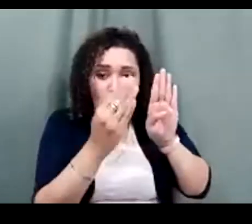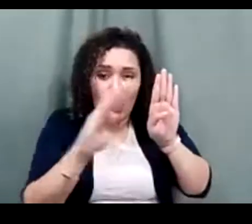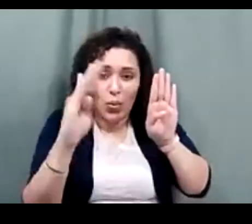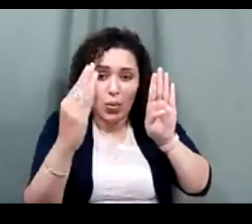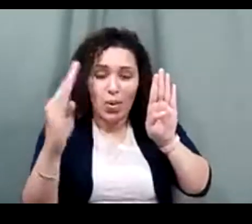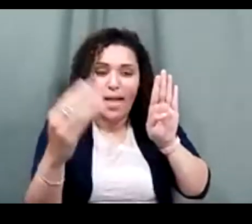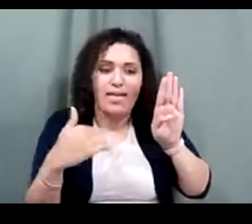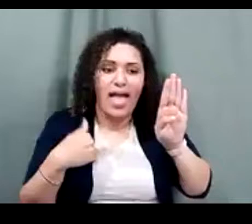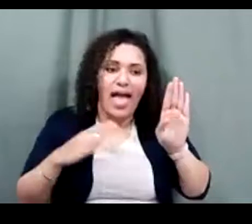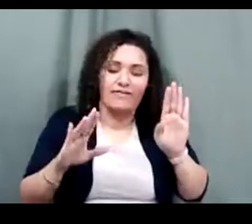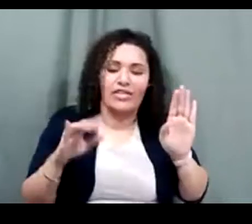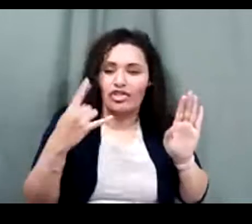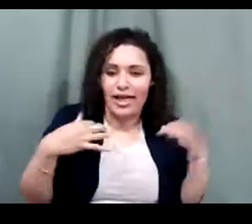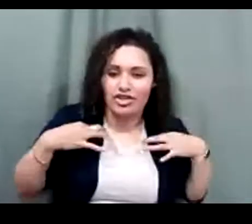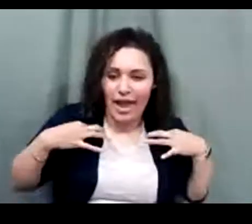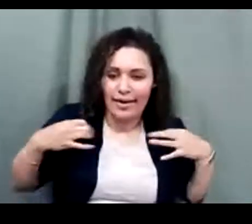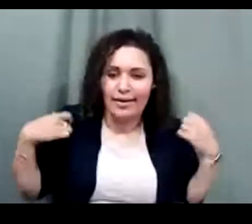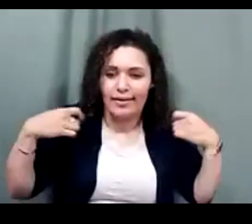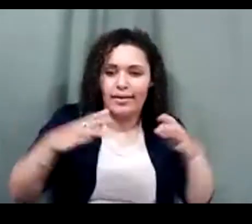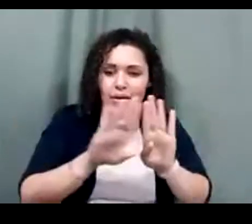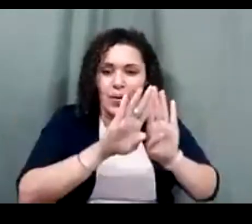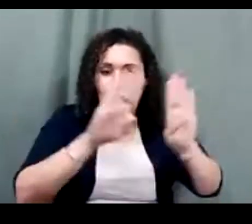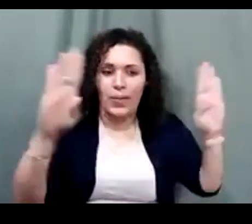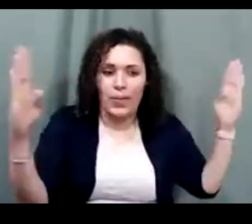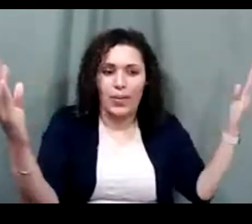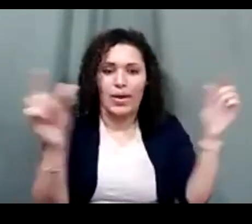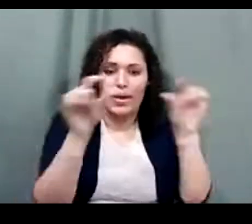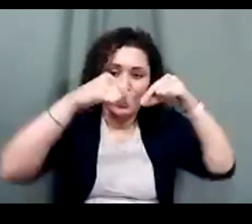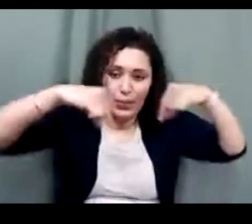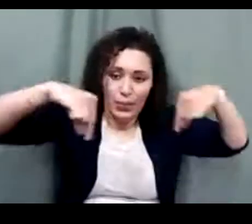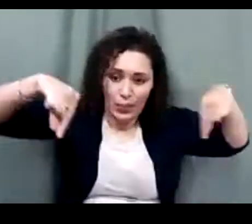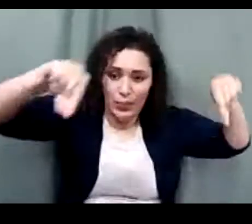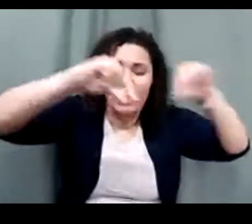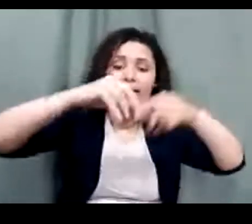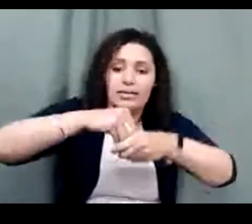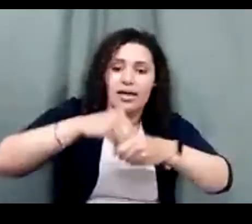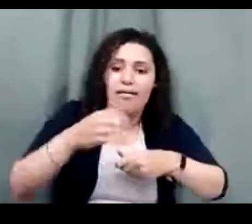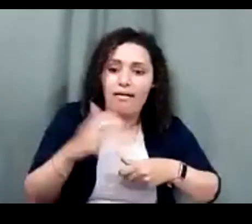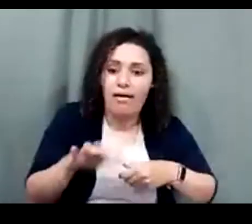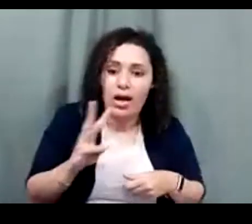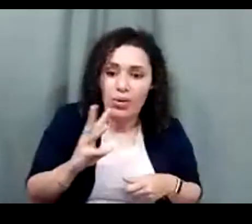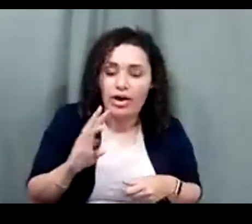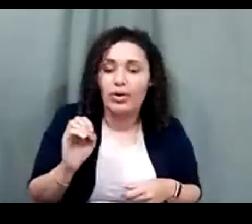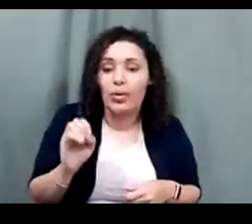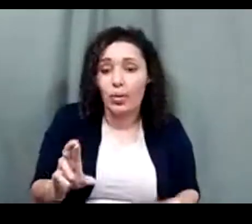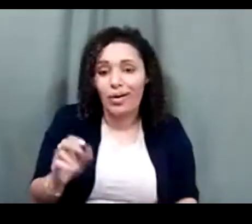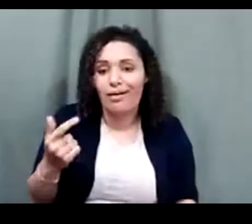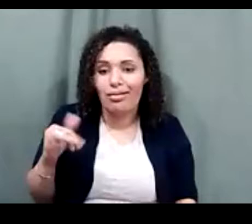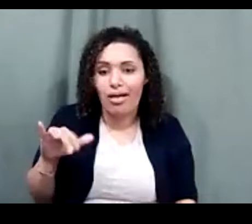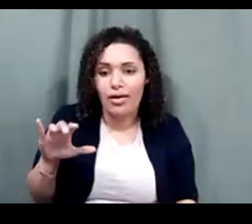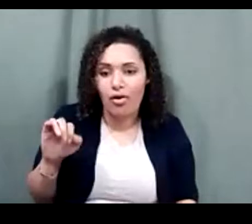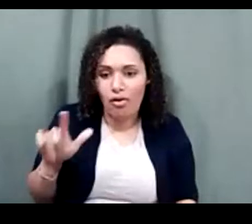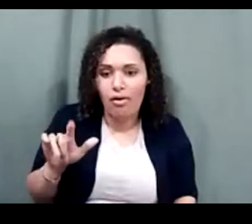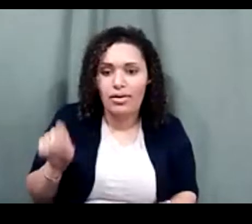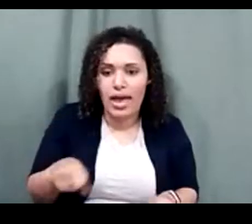tank that has that liquid can flow through, either hot water or glycol, and that can warm the tanks. And just that little bit of